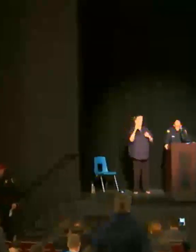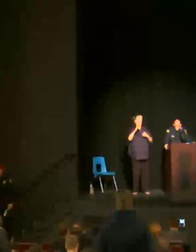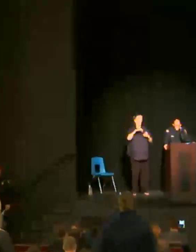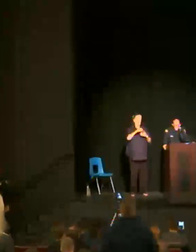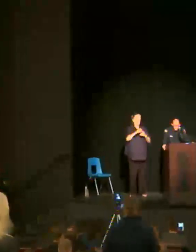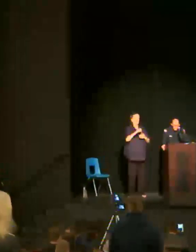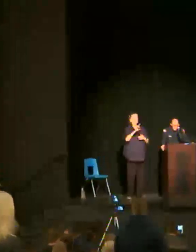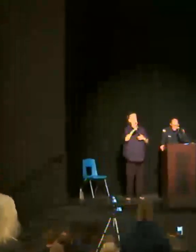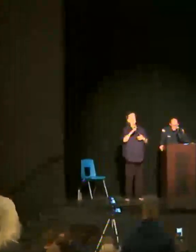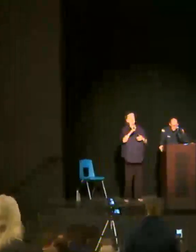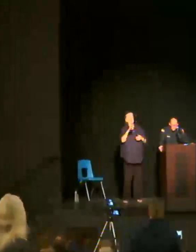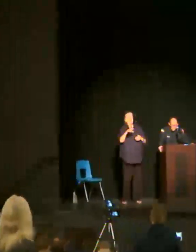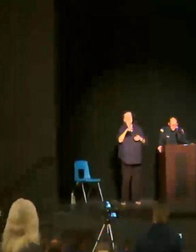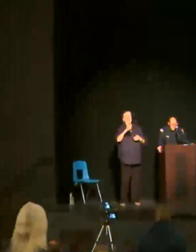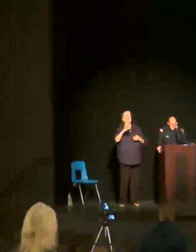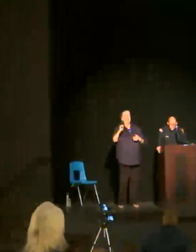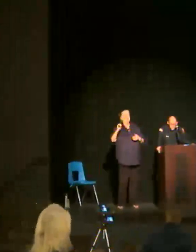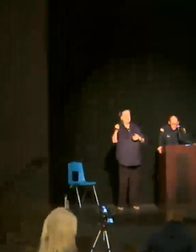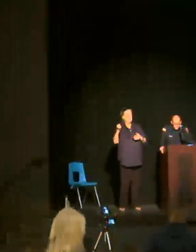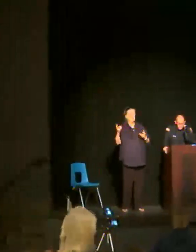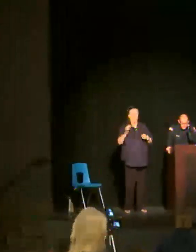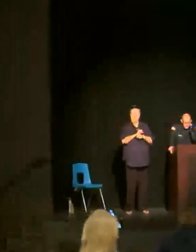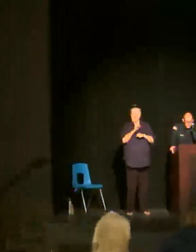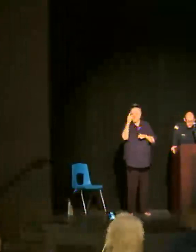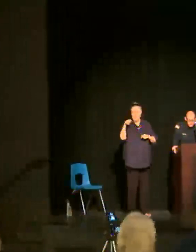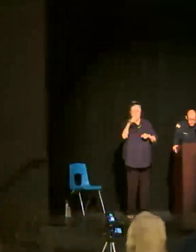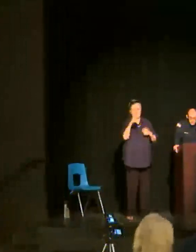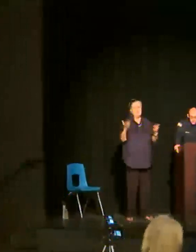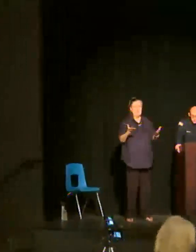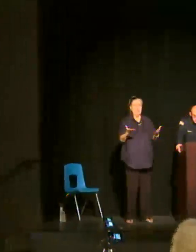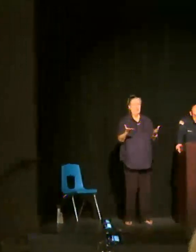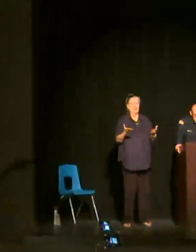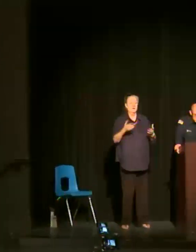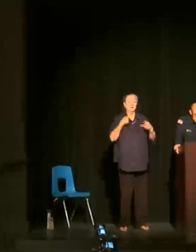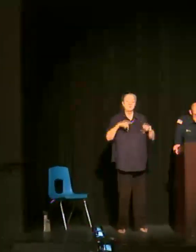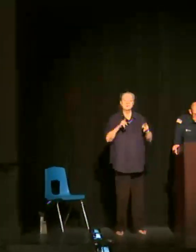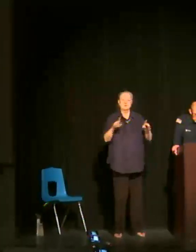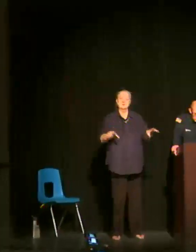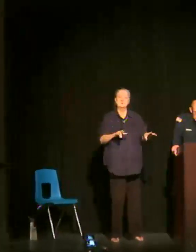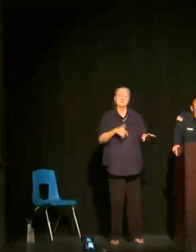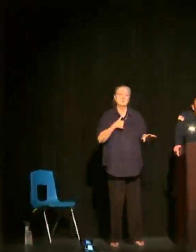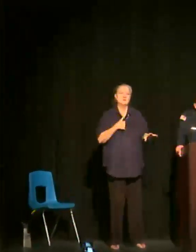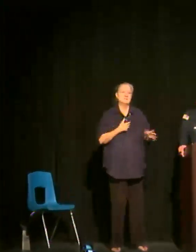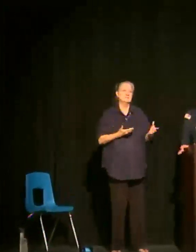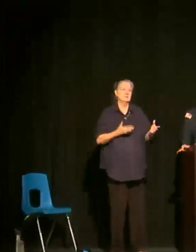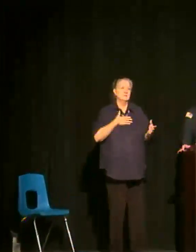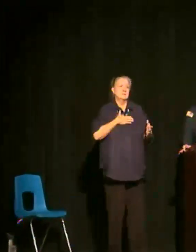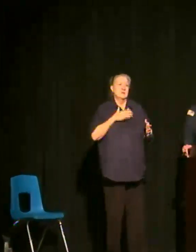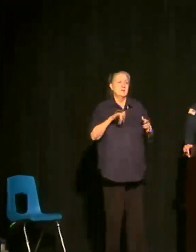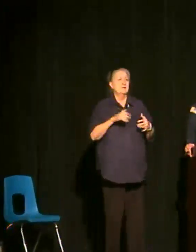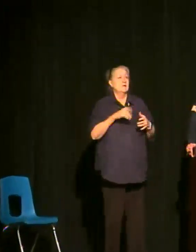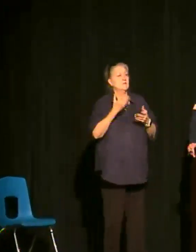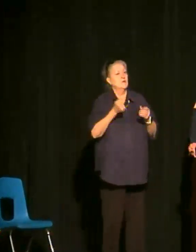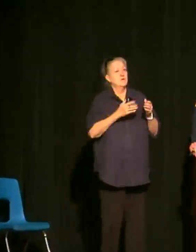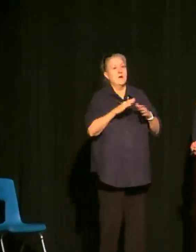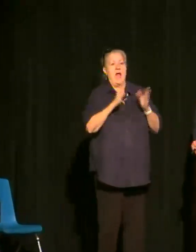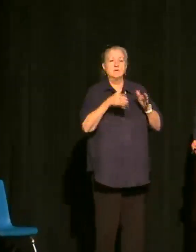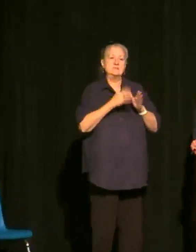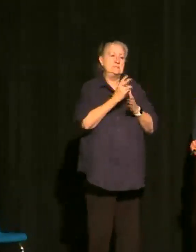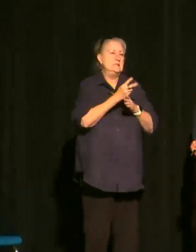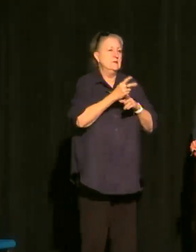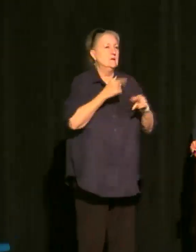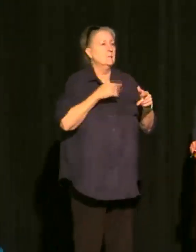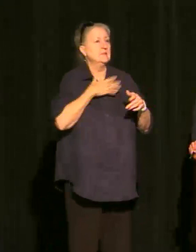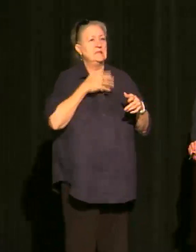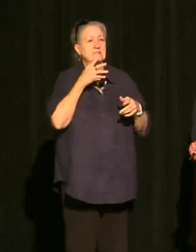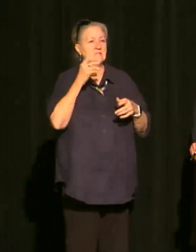70 public information officers that are working on your behalf. And I must say it's a privilege to do so. A couple of housekeeping things, if you don't mind. Would you please